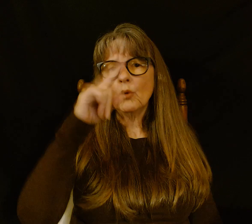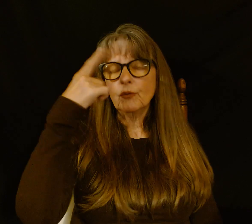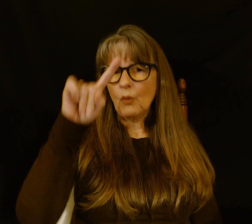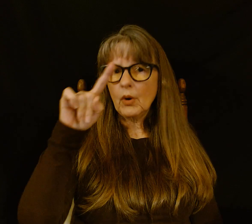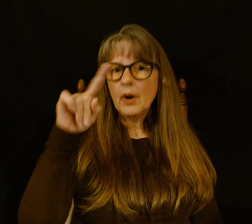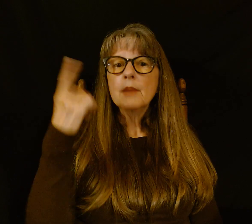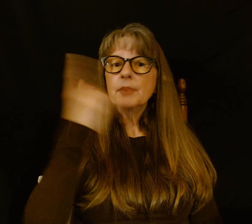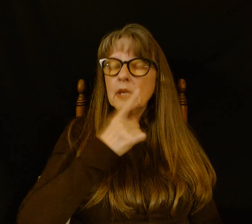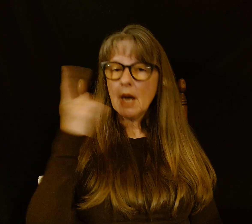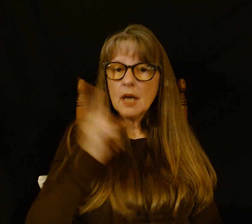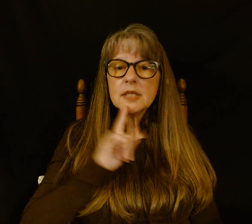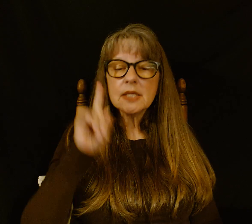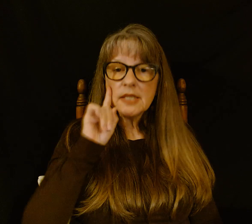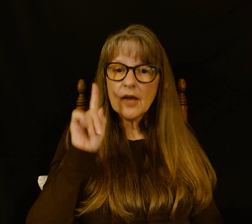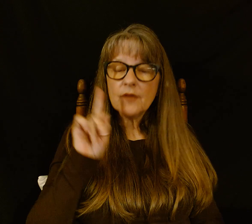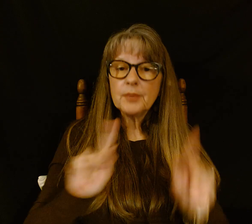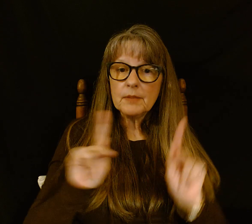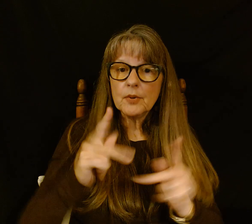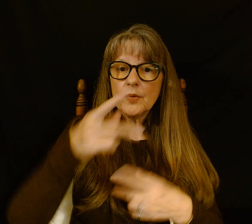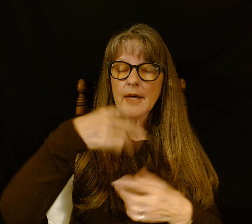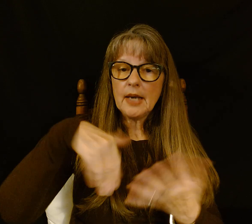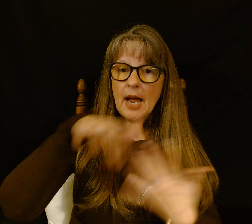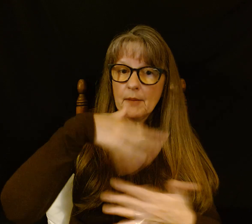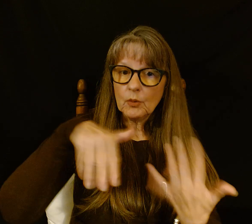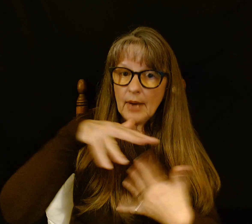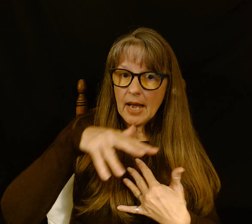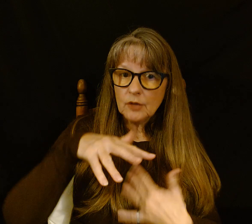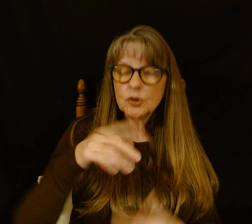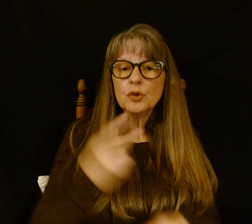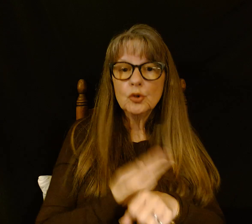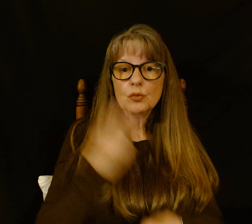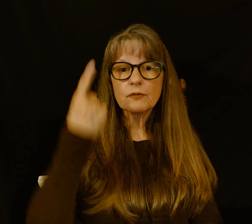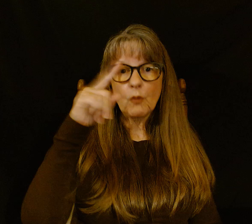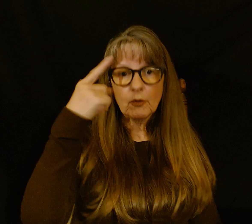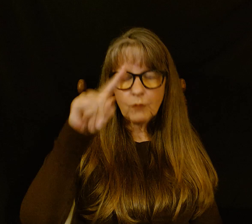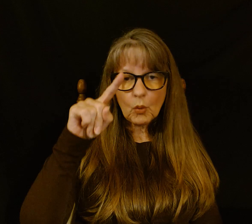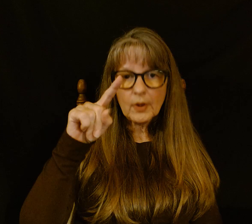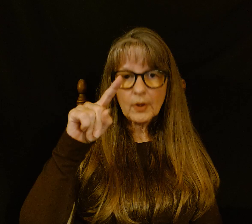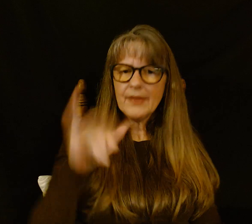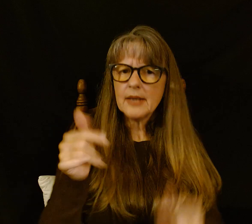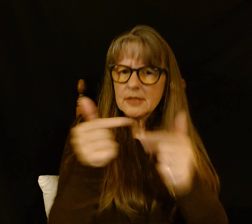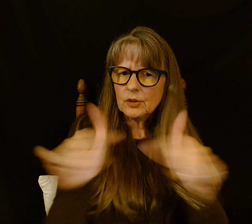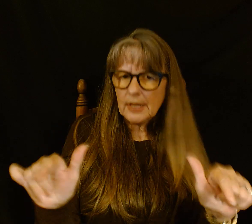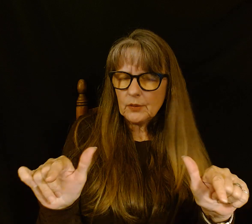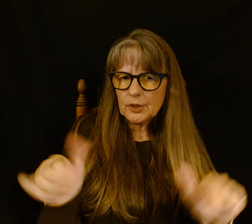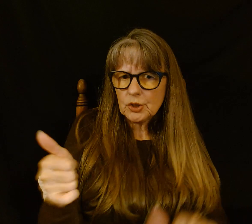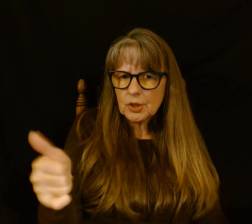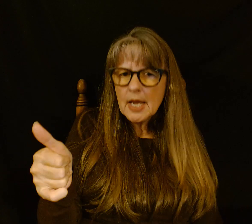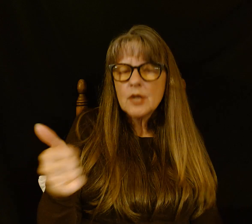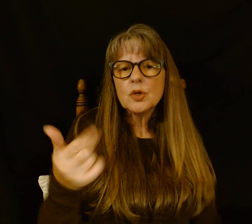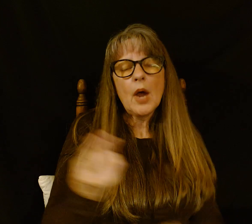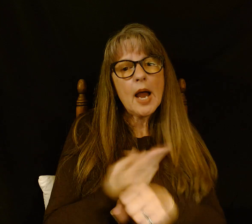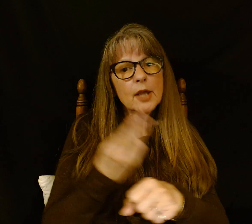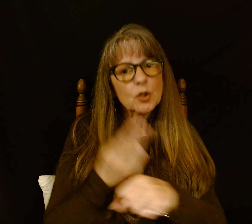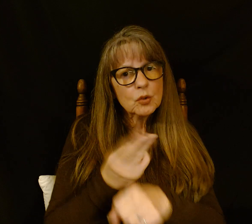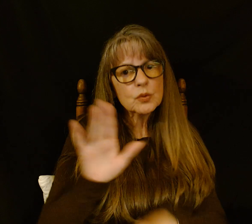4-4 because the deaf people that I am around use 4-4, and that is their language. So I use